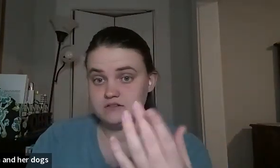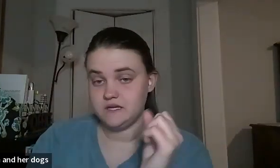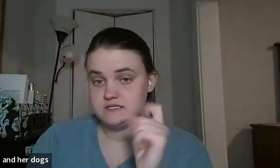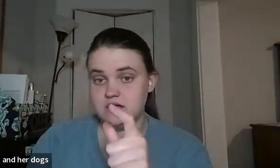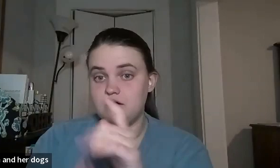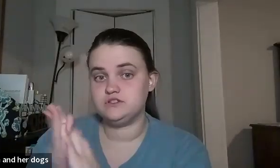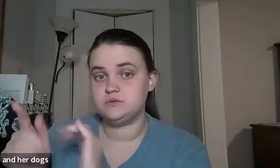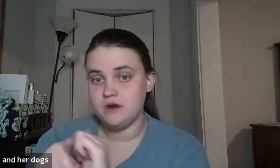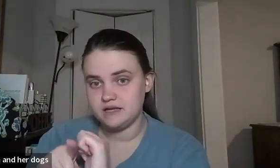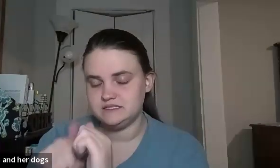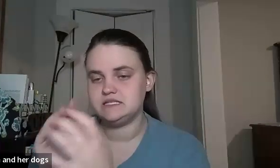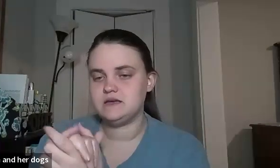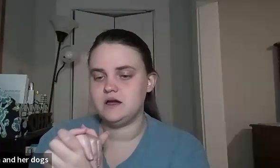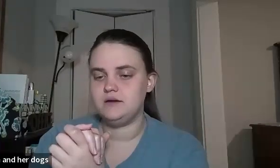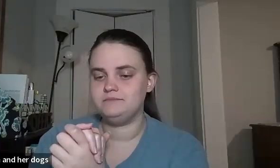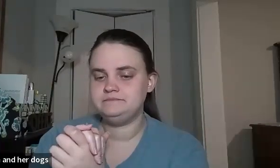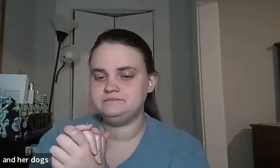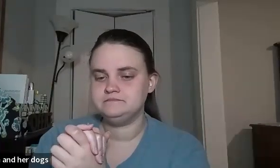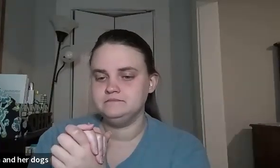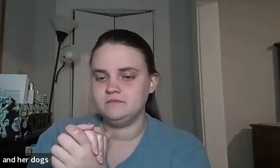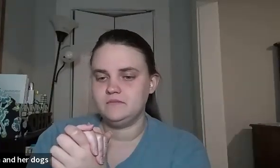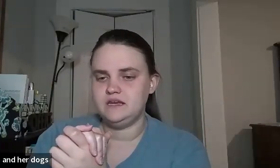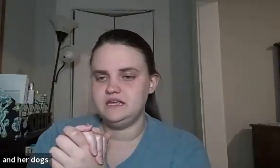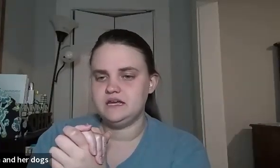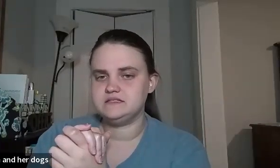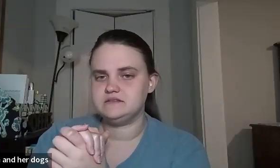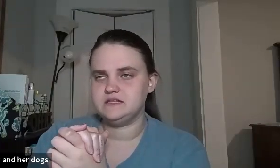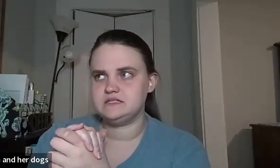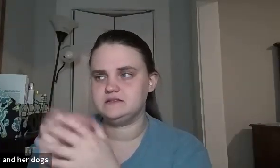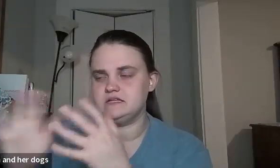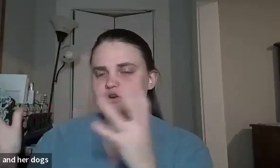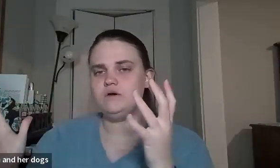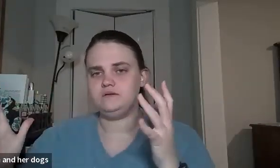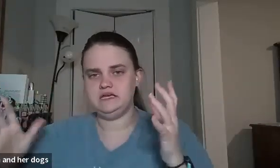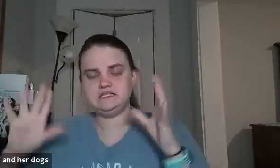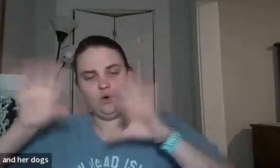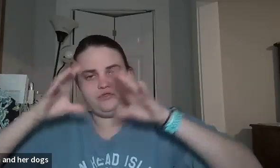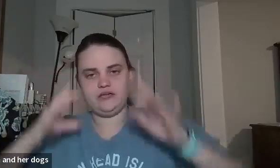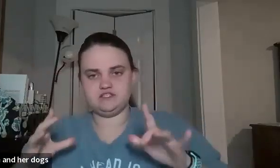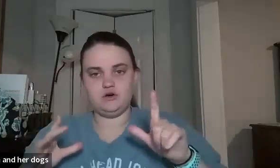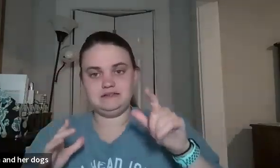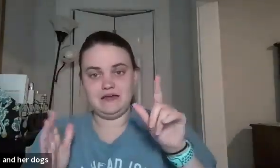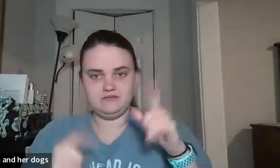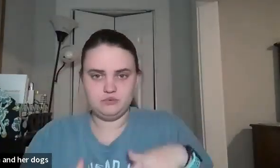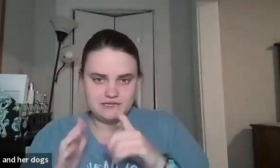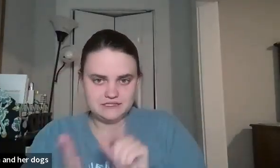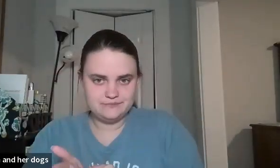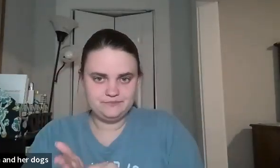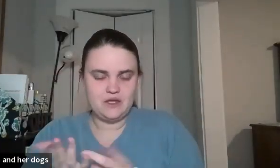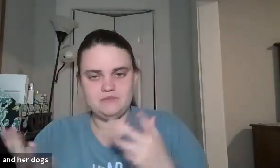of ASL. It's good practice. And he has this, it's called, his whole thing is called Life Print. That's